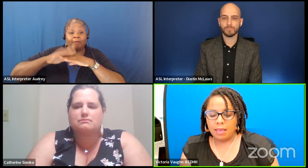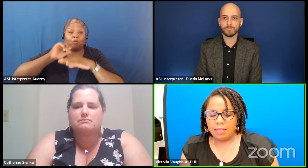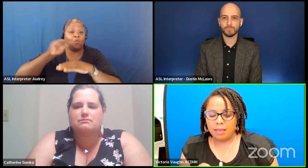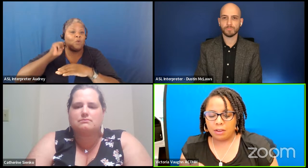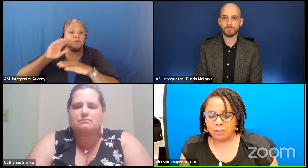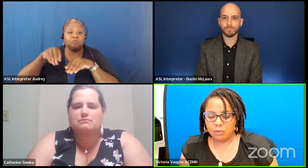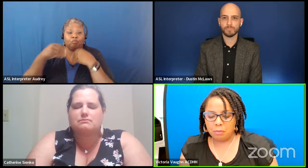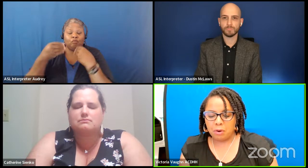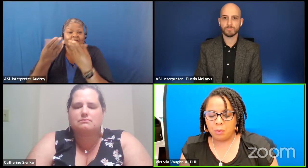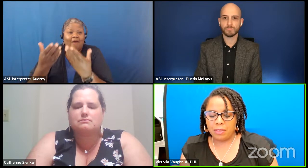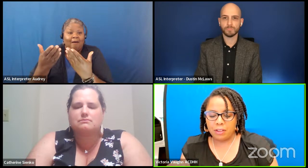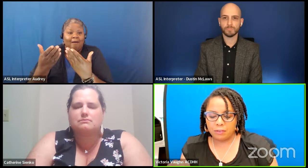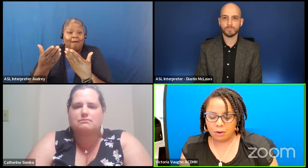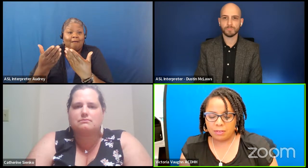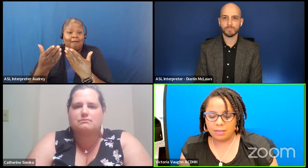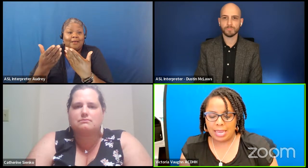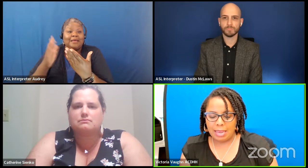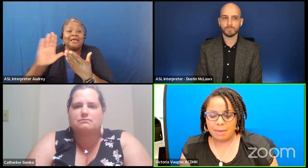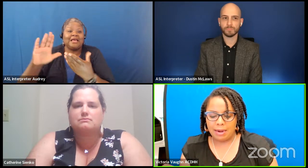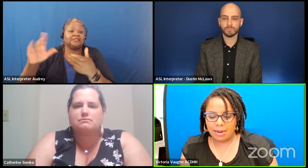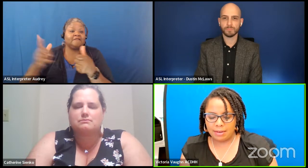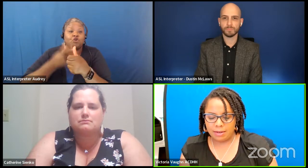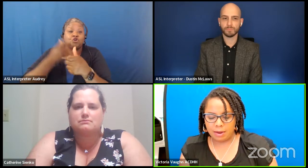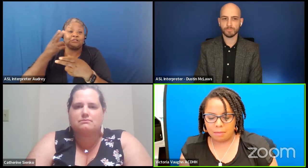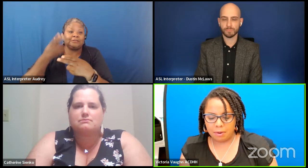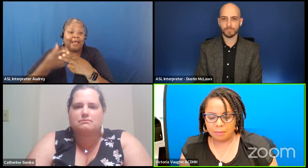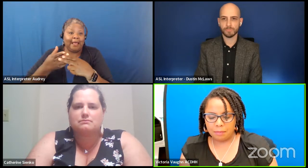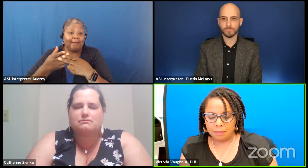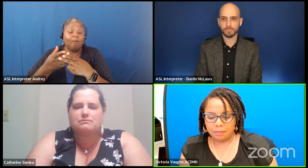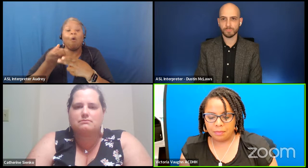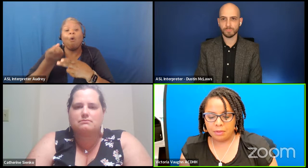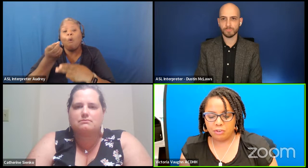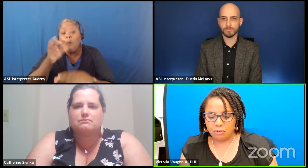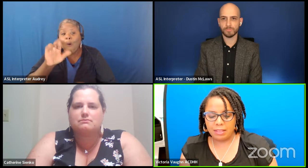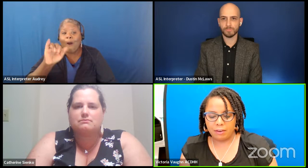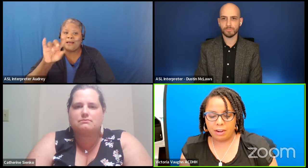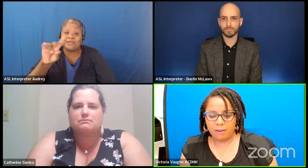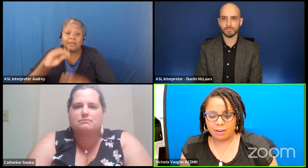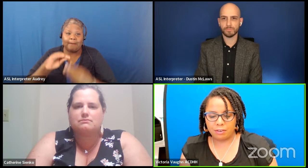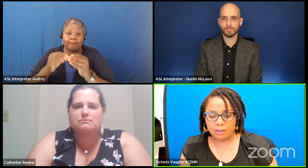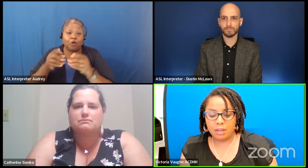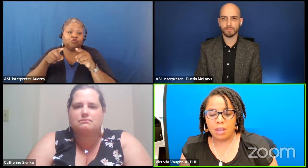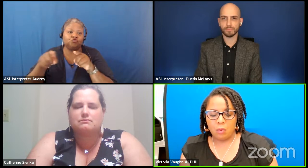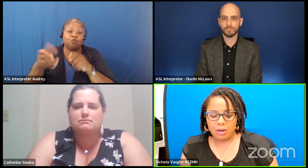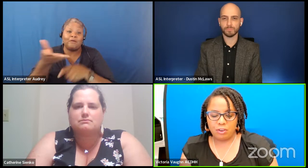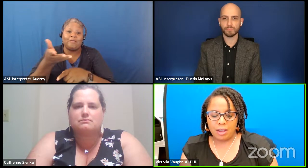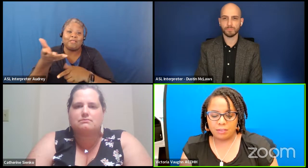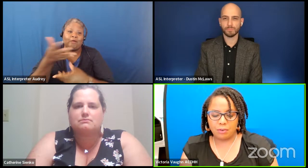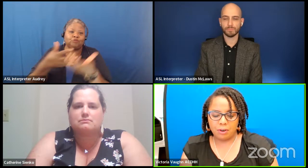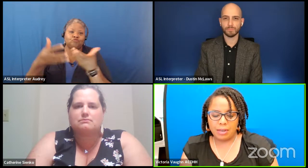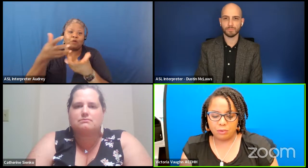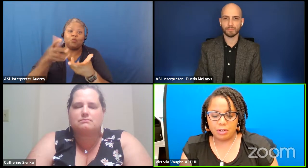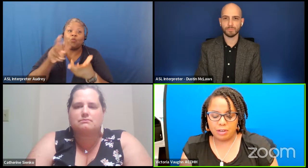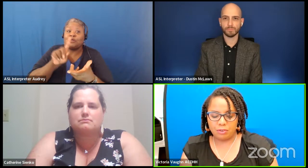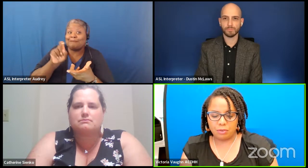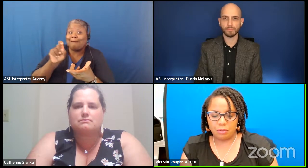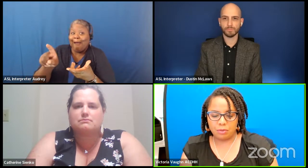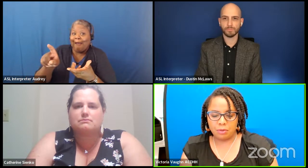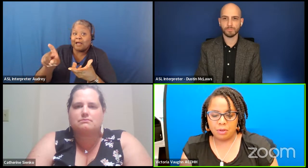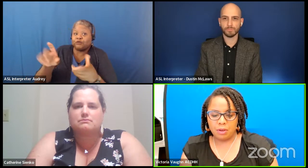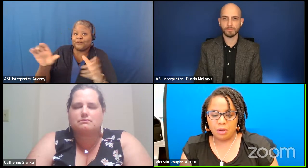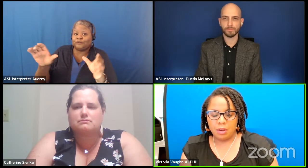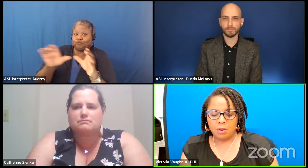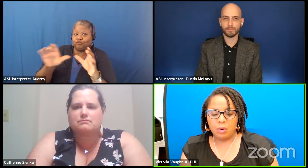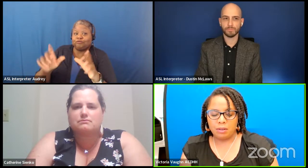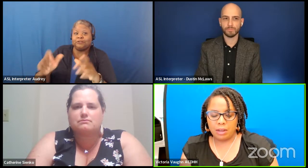provide the consumer with his first name and ID number during their interaction when she asked for his